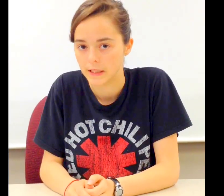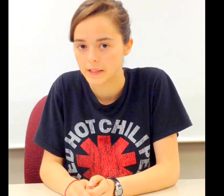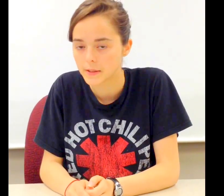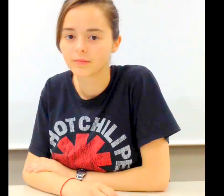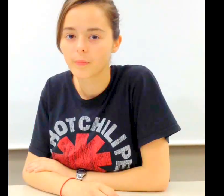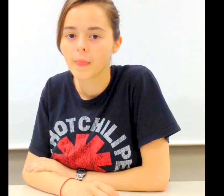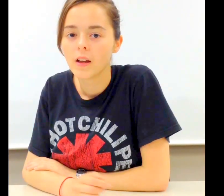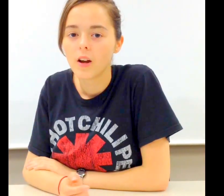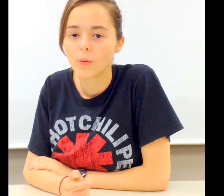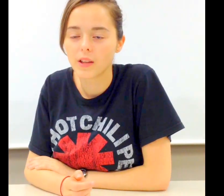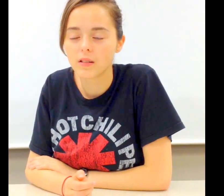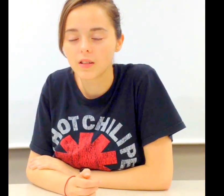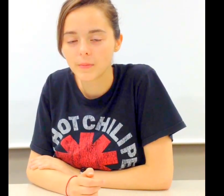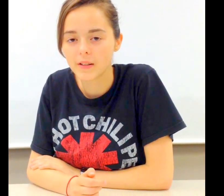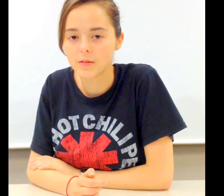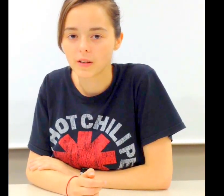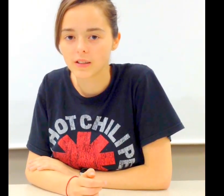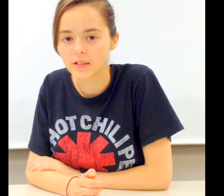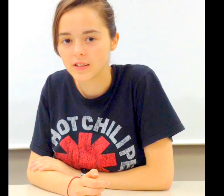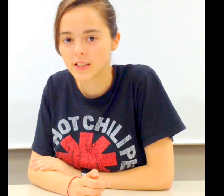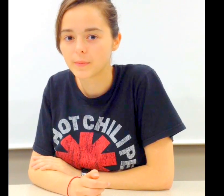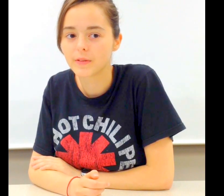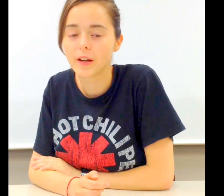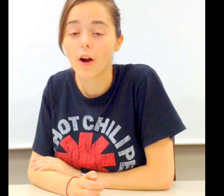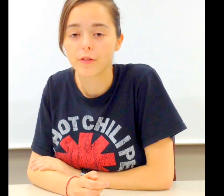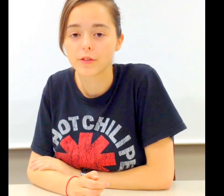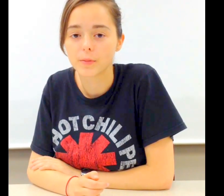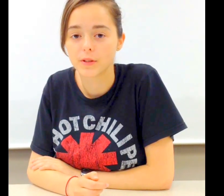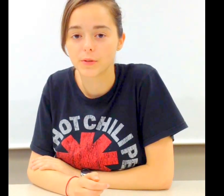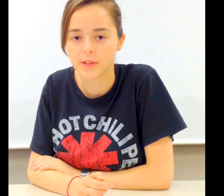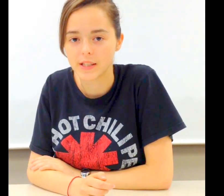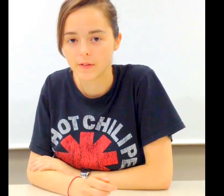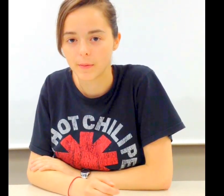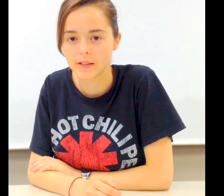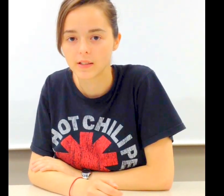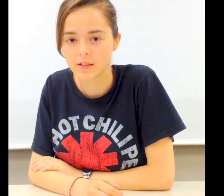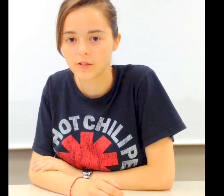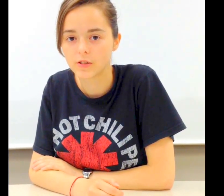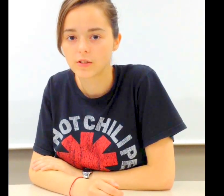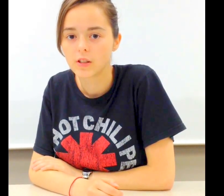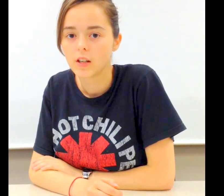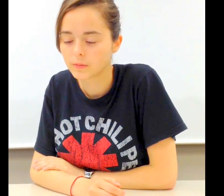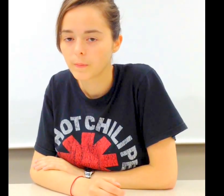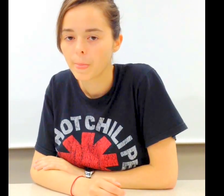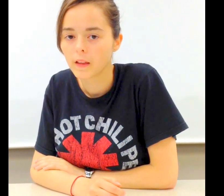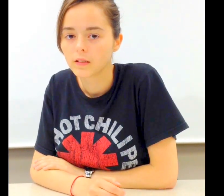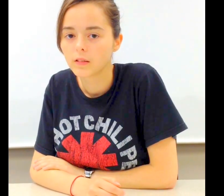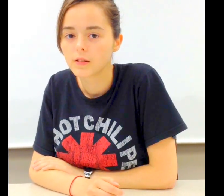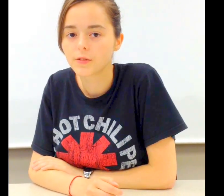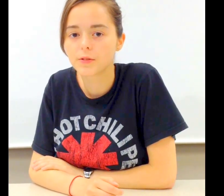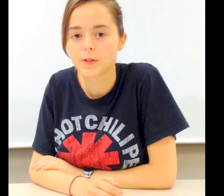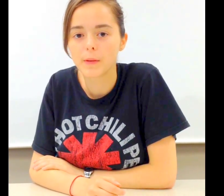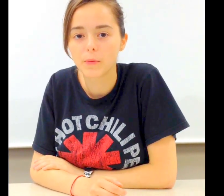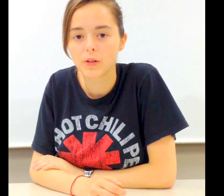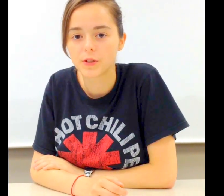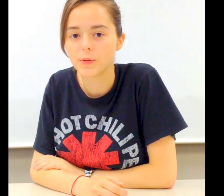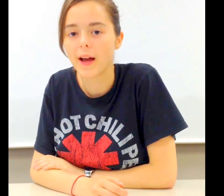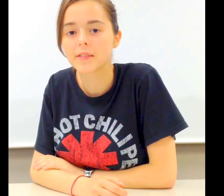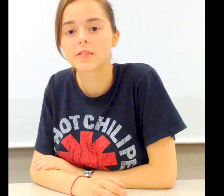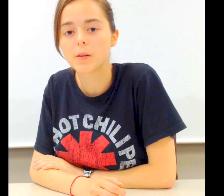movements. Without non-manual markers, it can be very hard for someone to receive a message. So you may want to ask someone